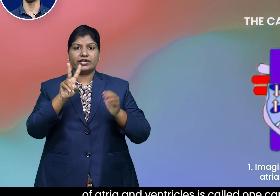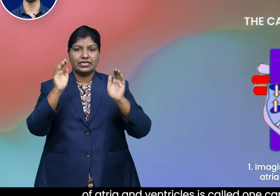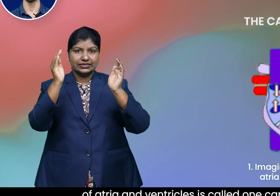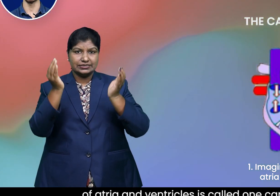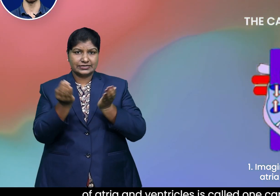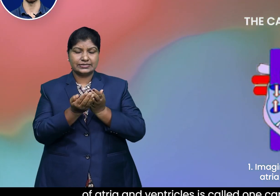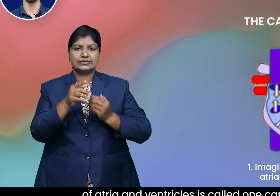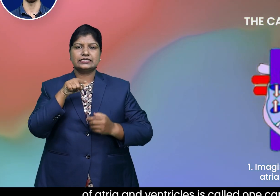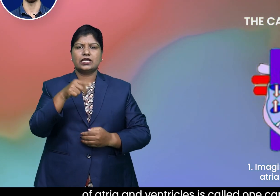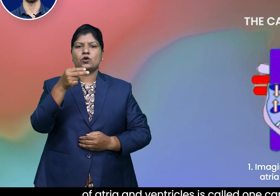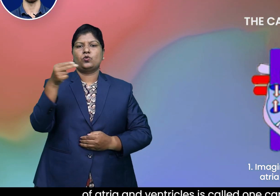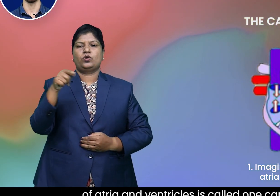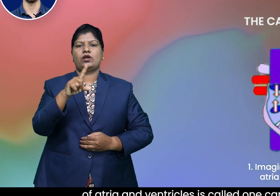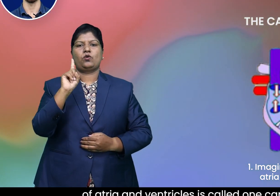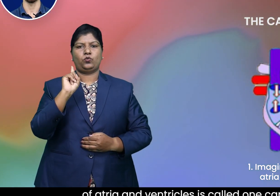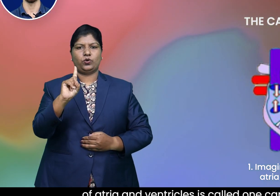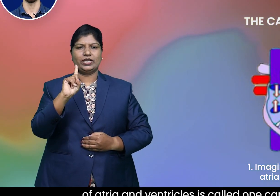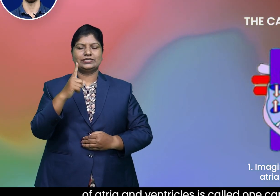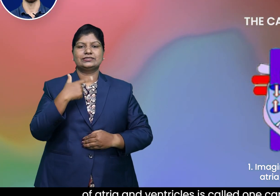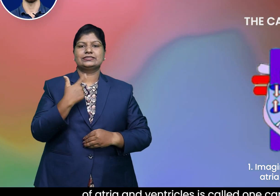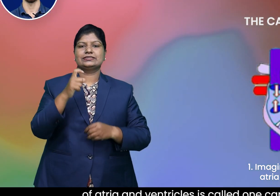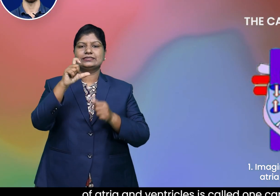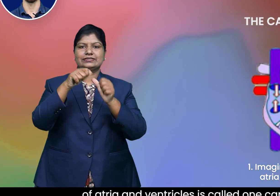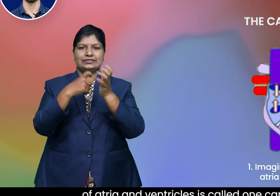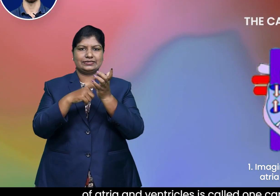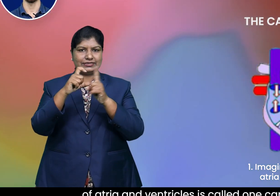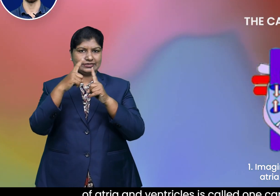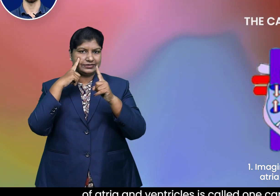one cardiac cycle.